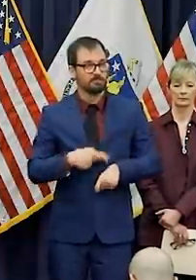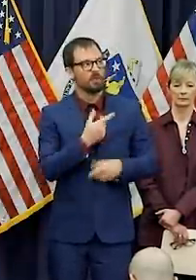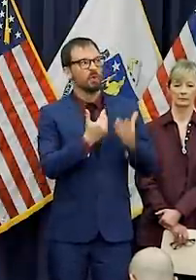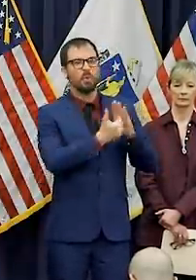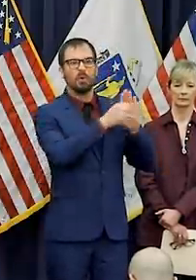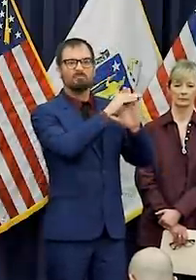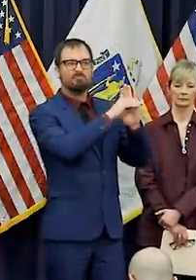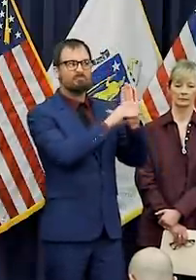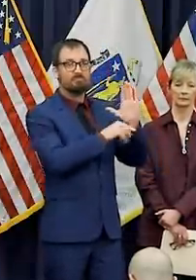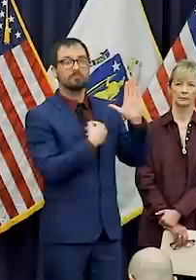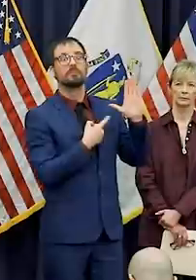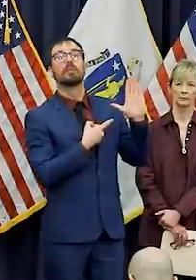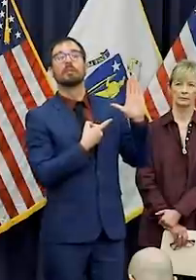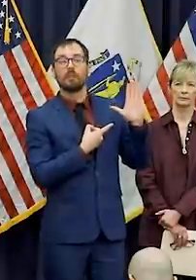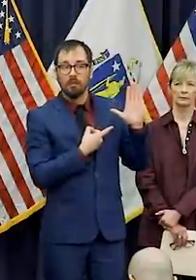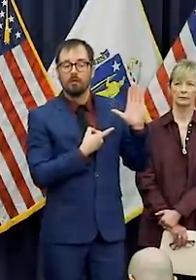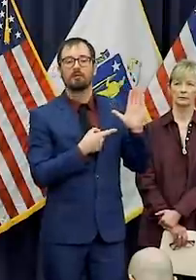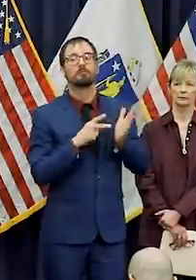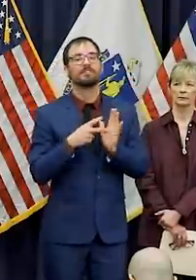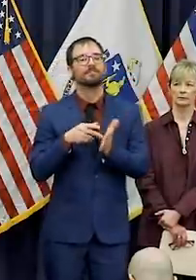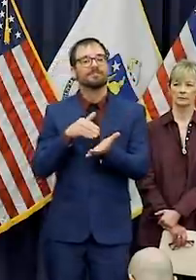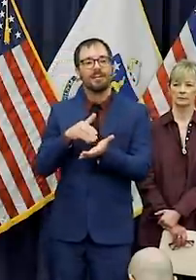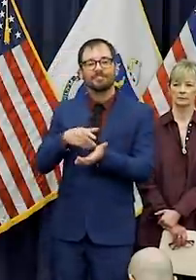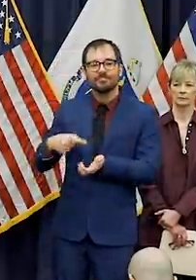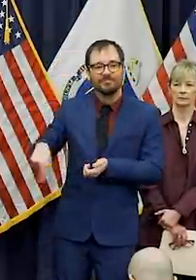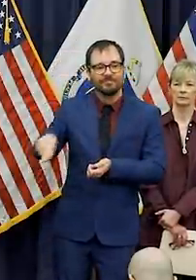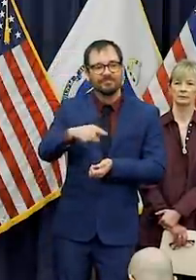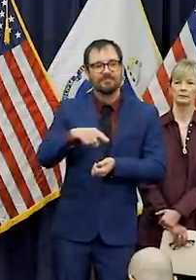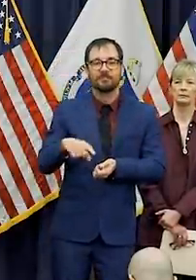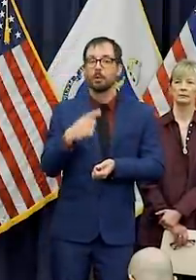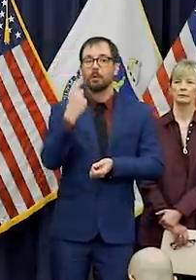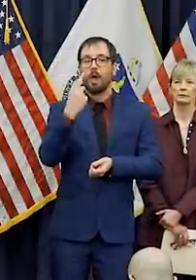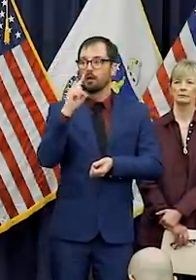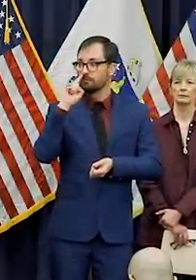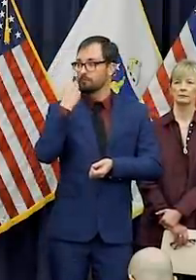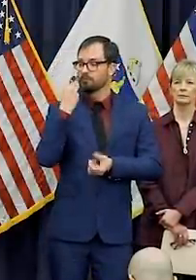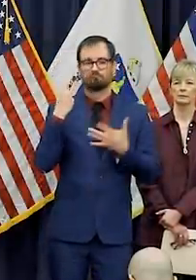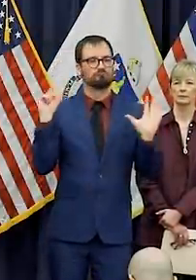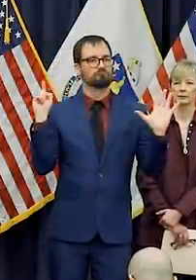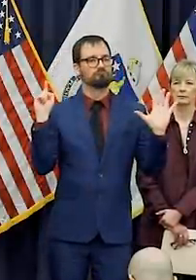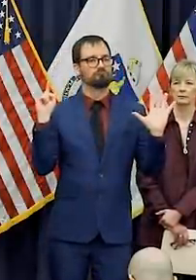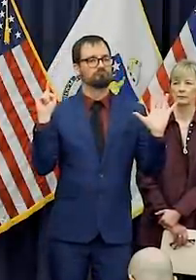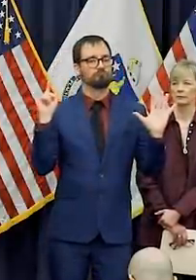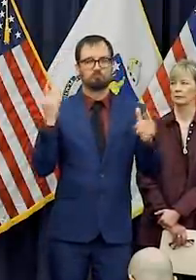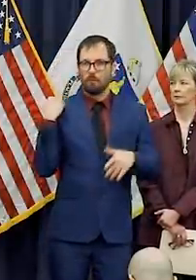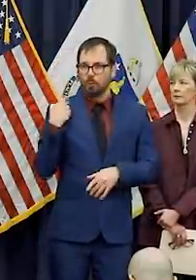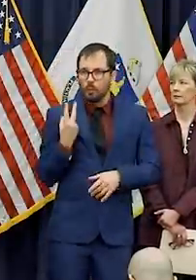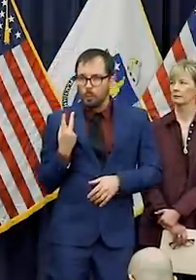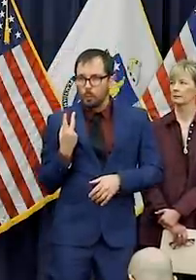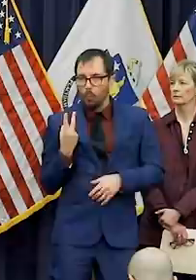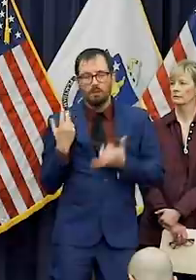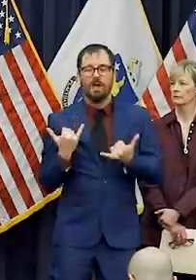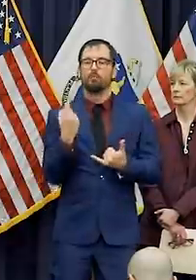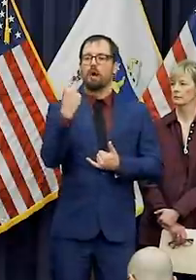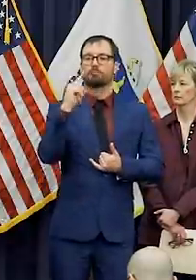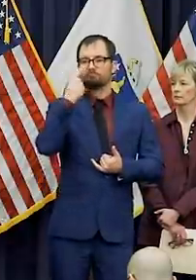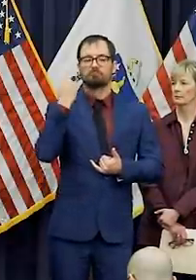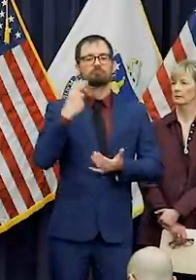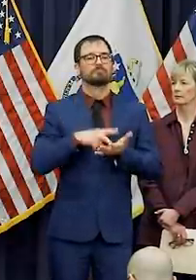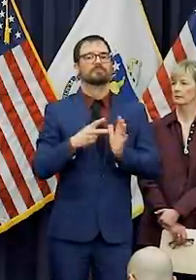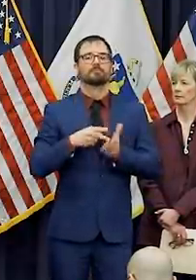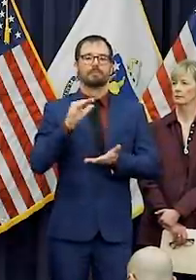are required to only submit one nasal swab, rather than the previous requirement to submit both nasal and throat